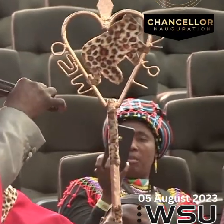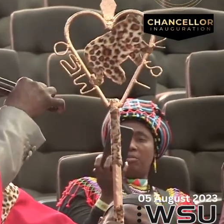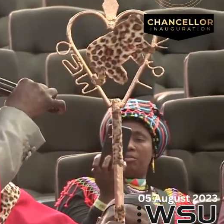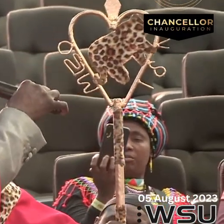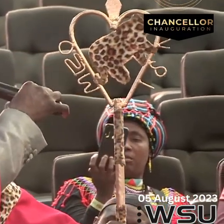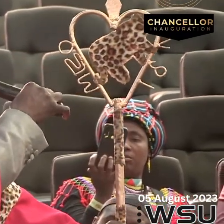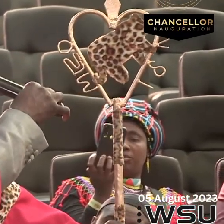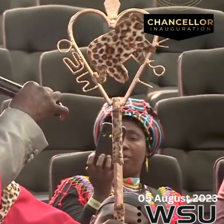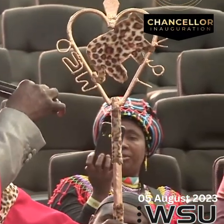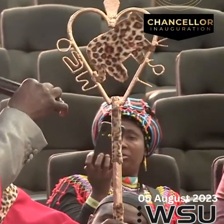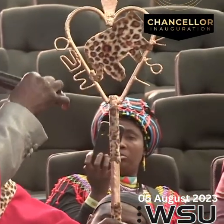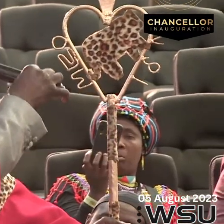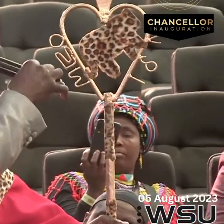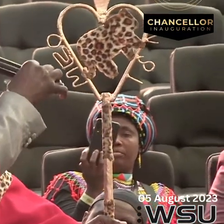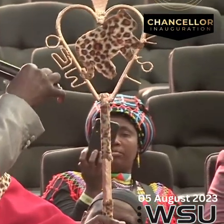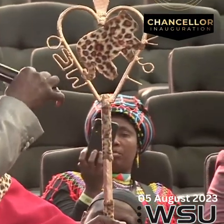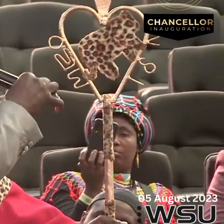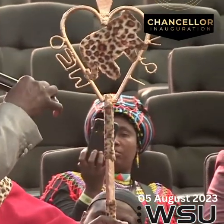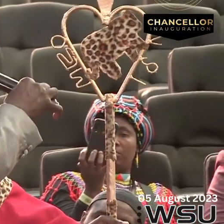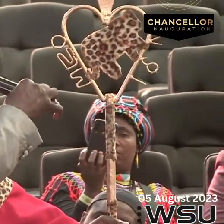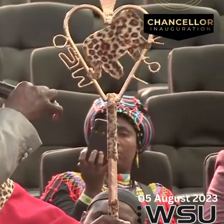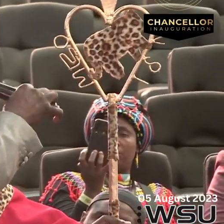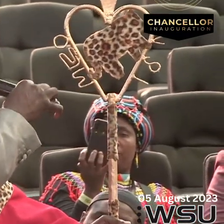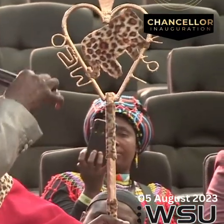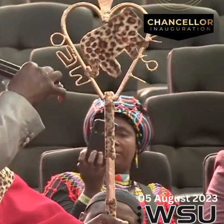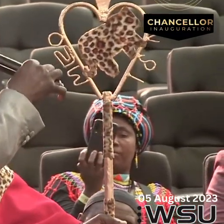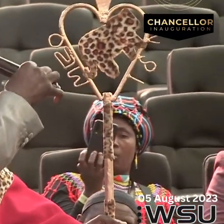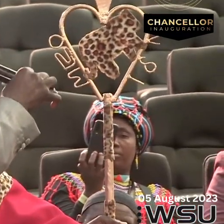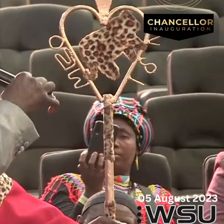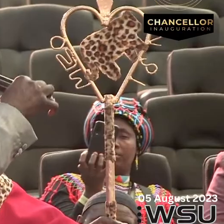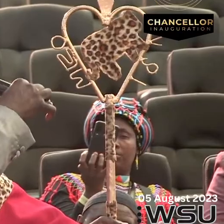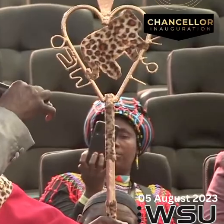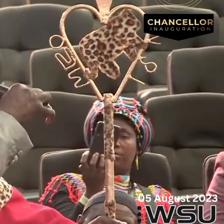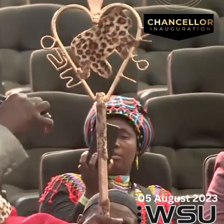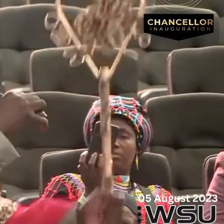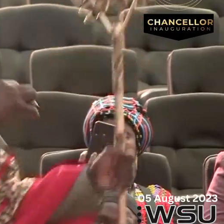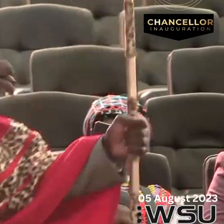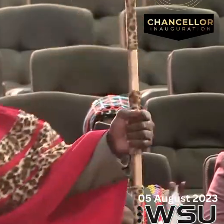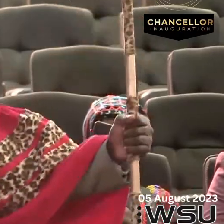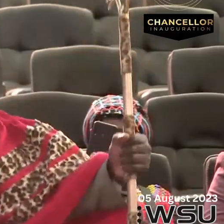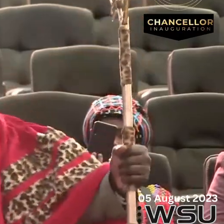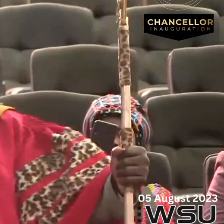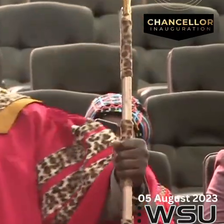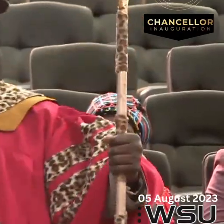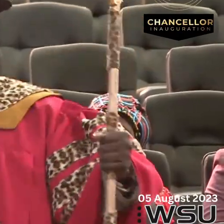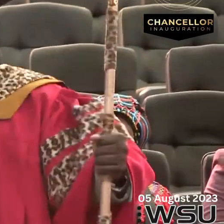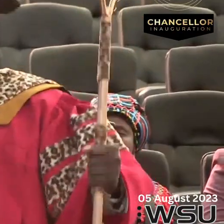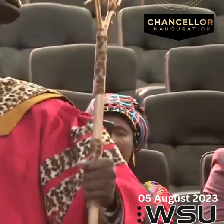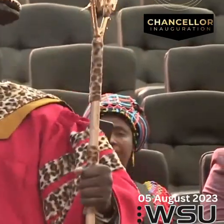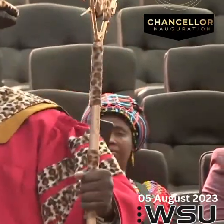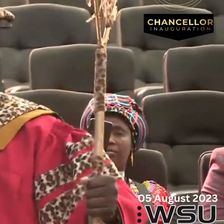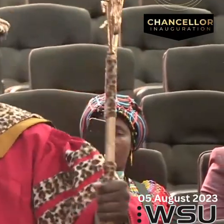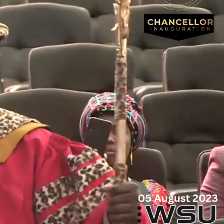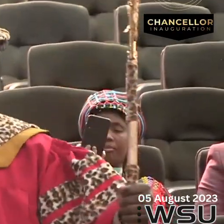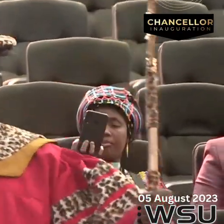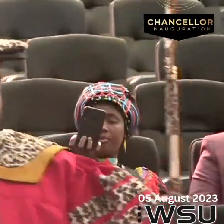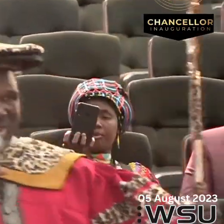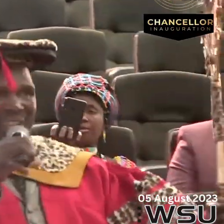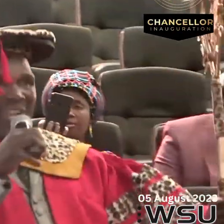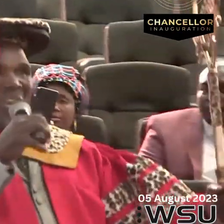Zibovu. Zimnyama. Zilhlaza. Zeze golide nesilvela.